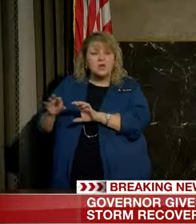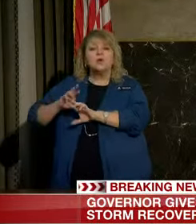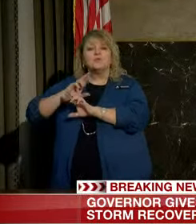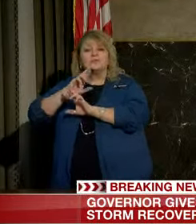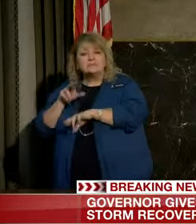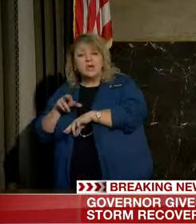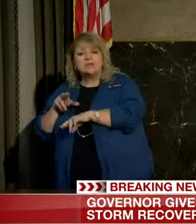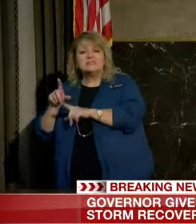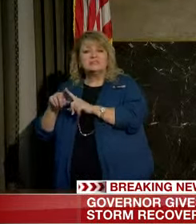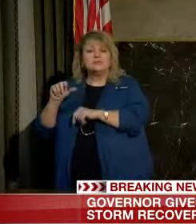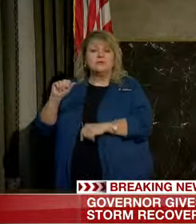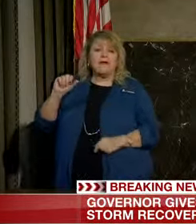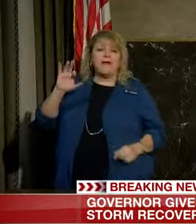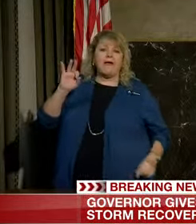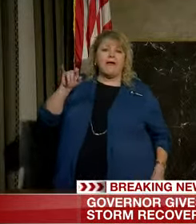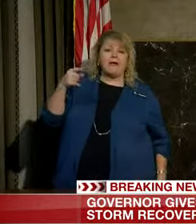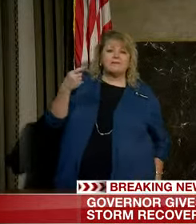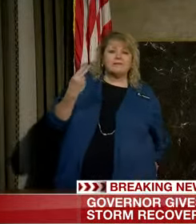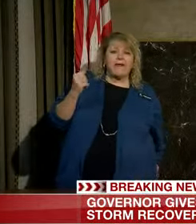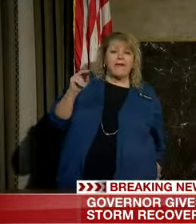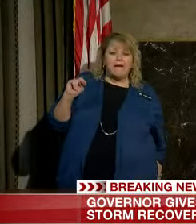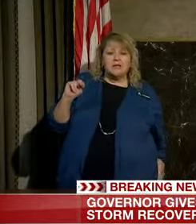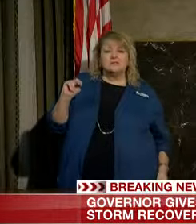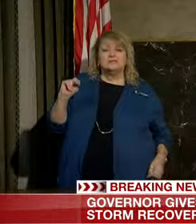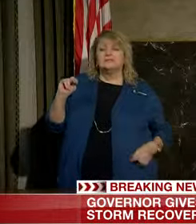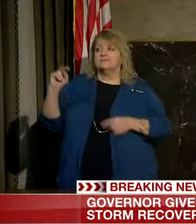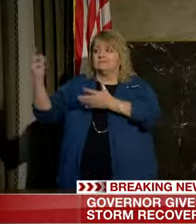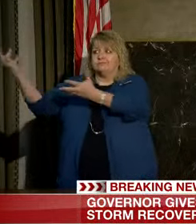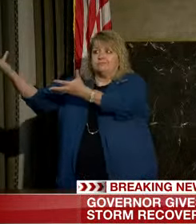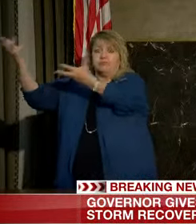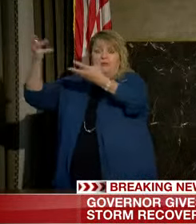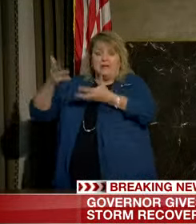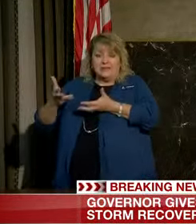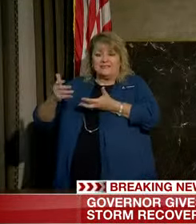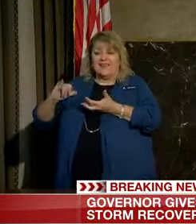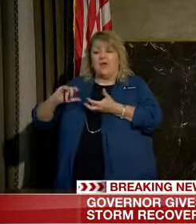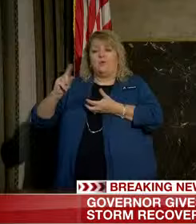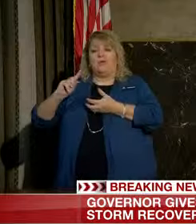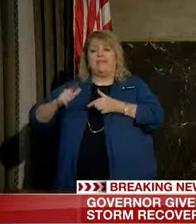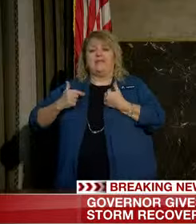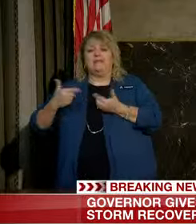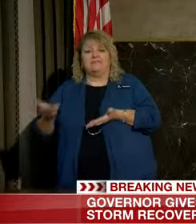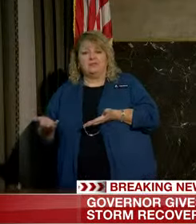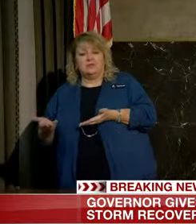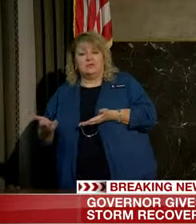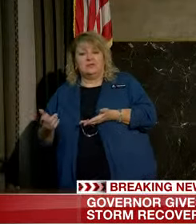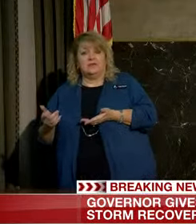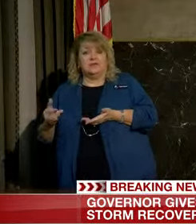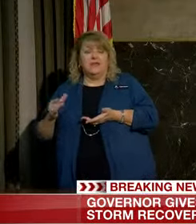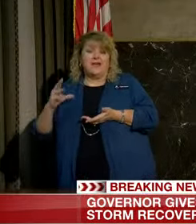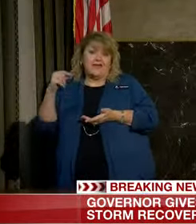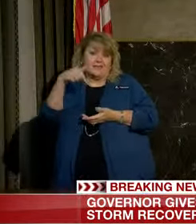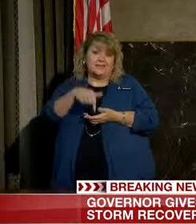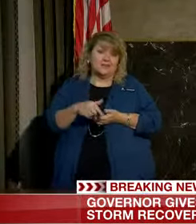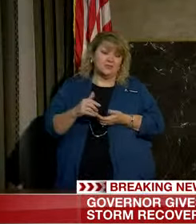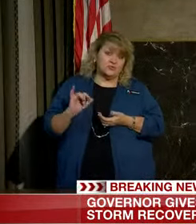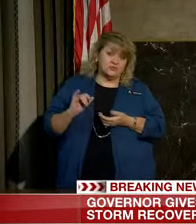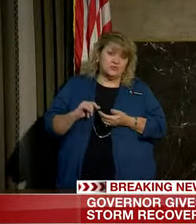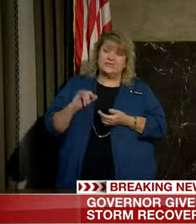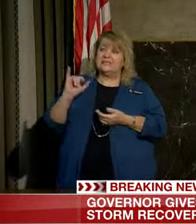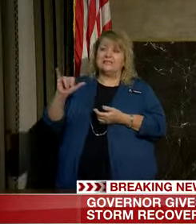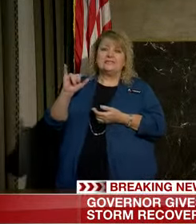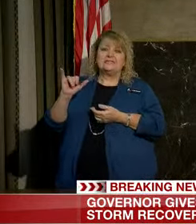to Afghan refugee resettlements and that sort of thing, but also the debt ceiling. That instrument